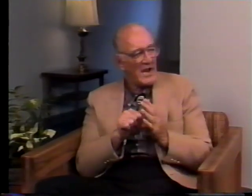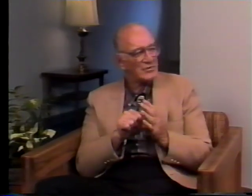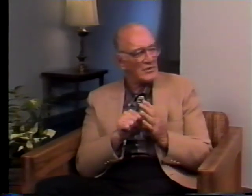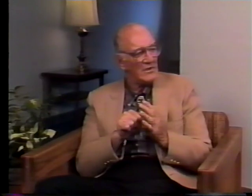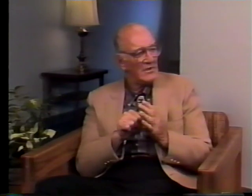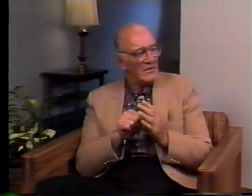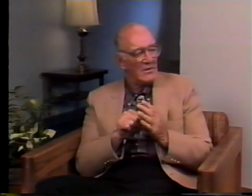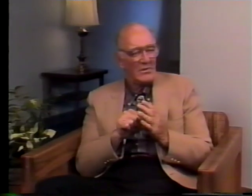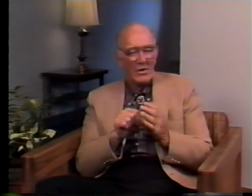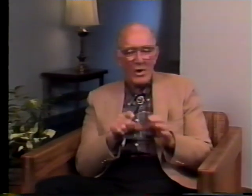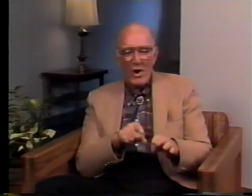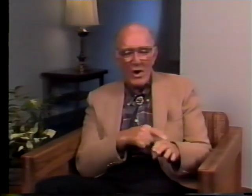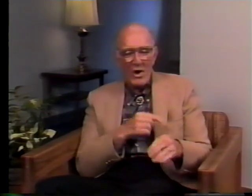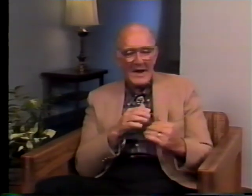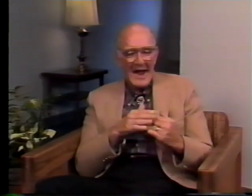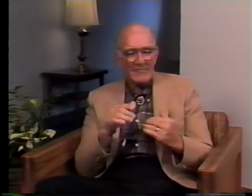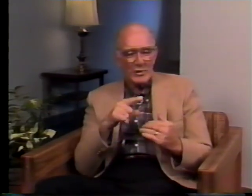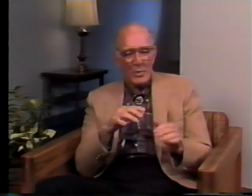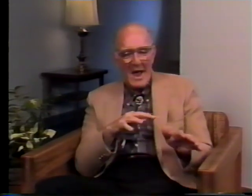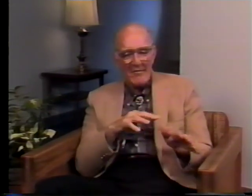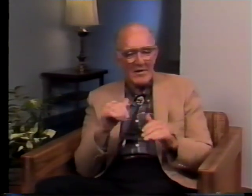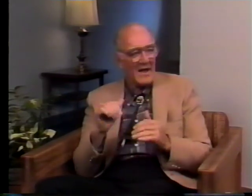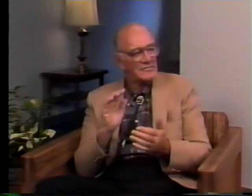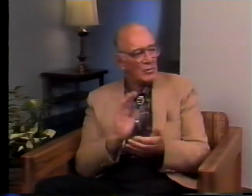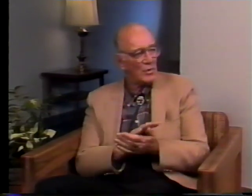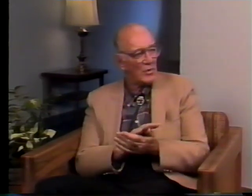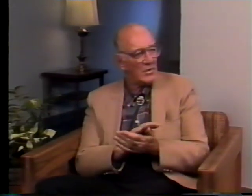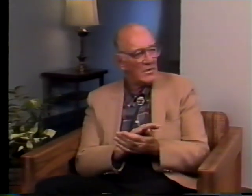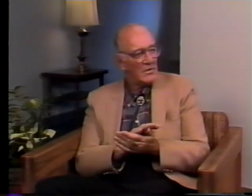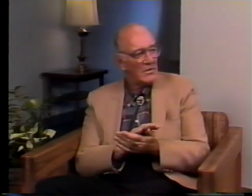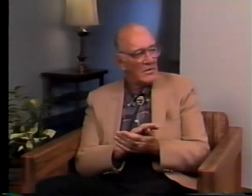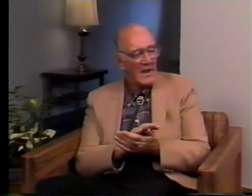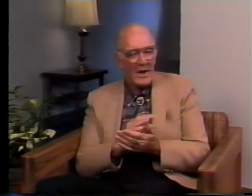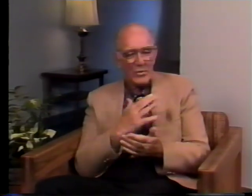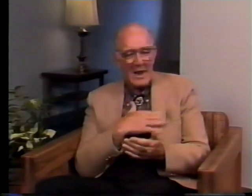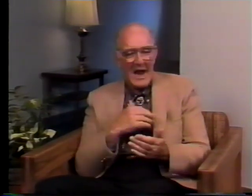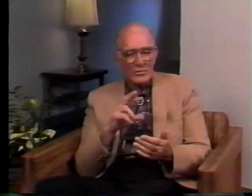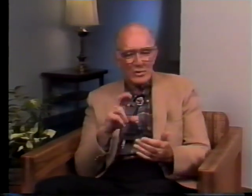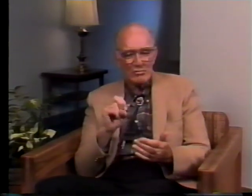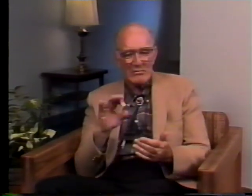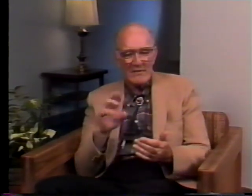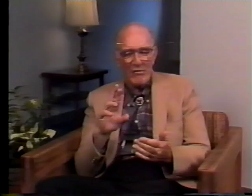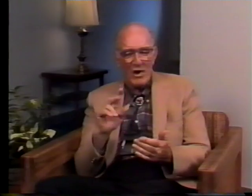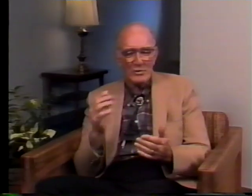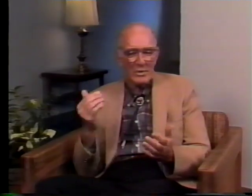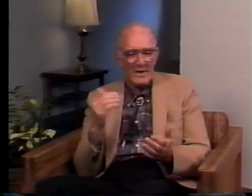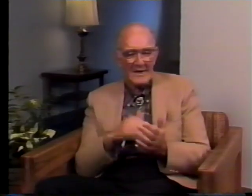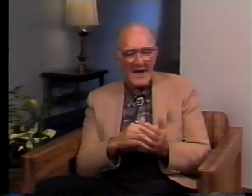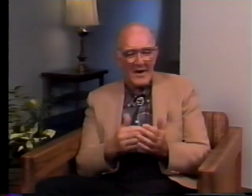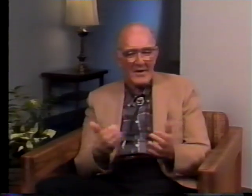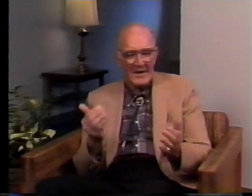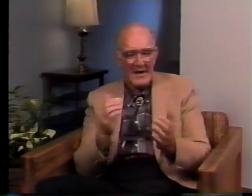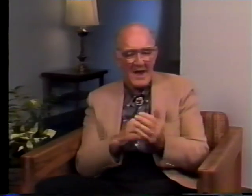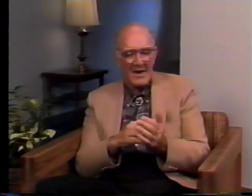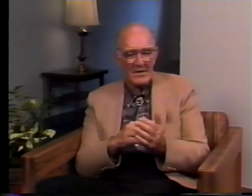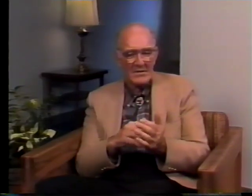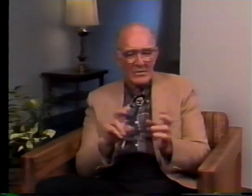impression long after you have left school, and you like to refer to it again and again.